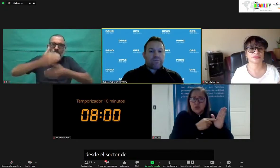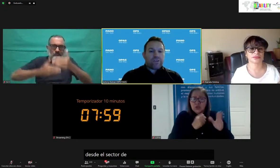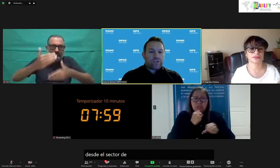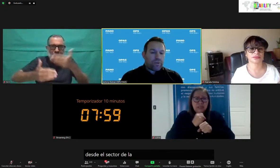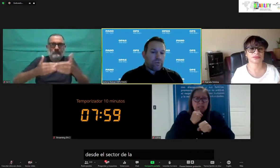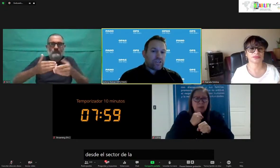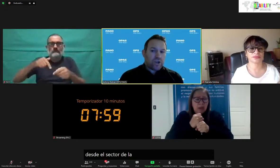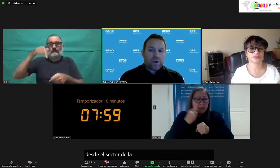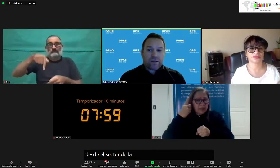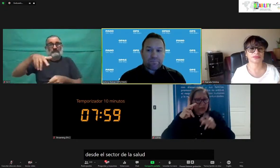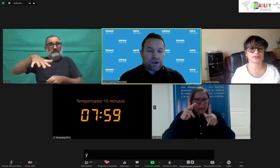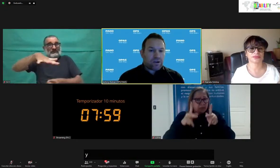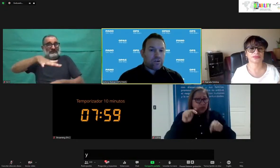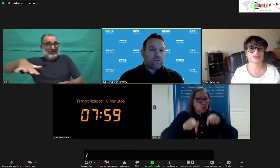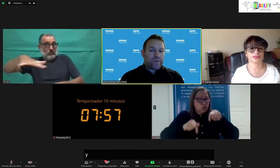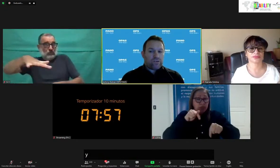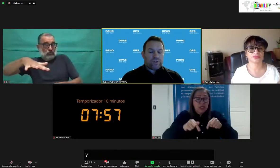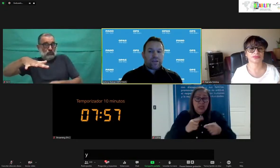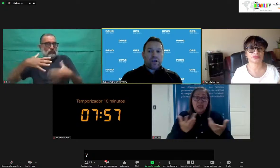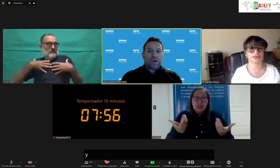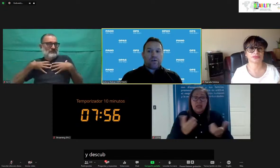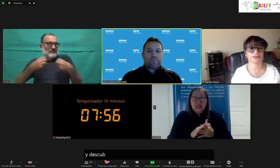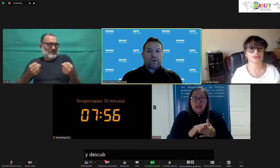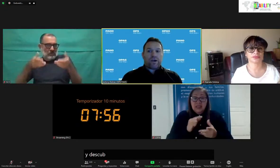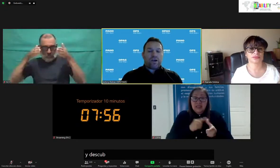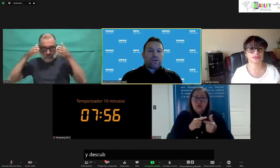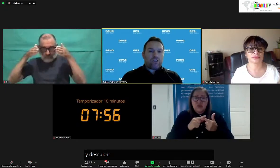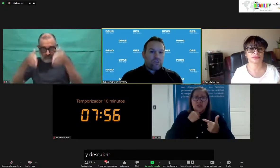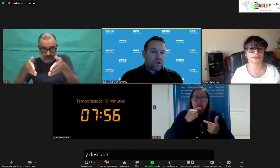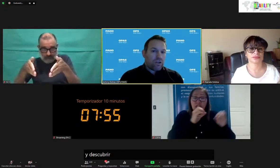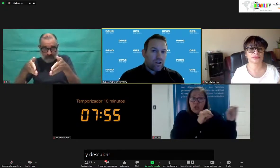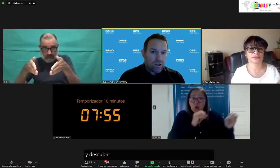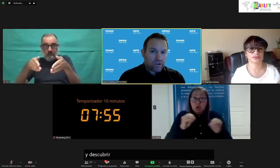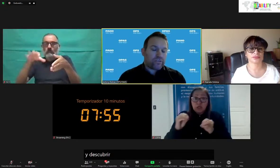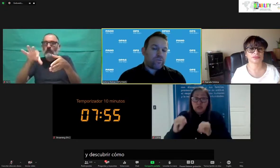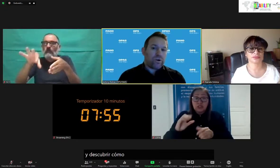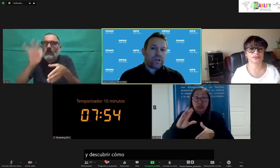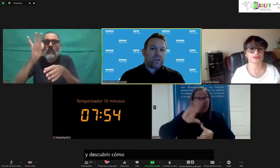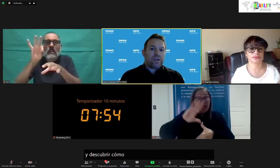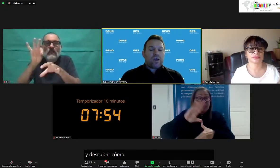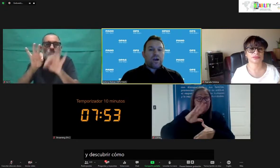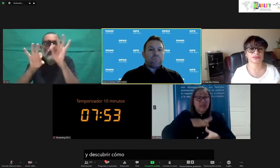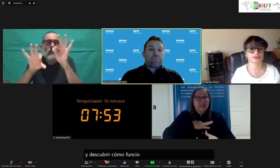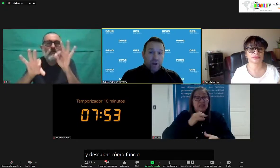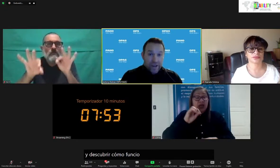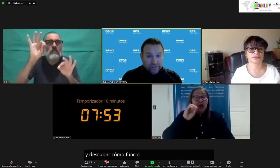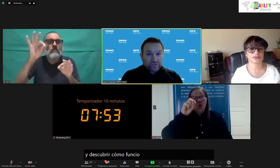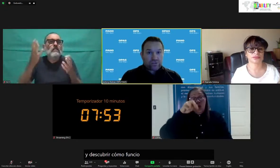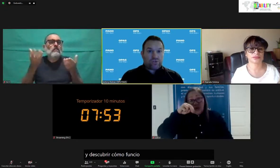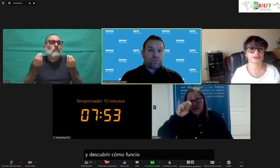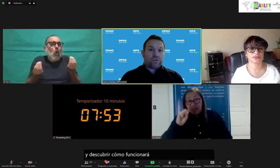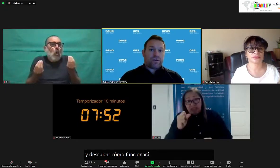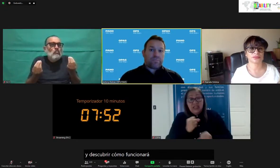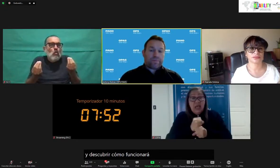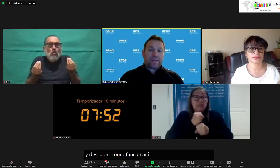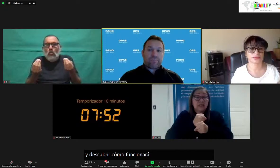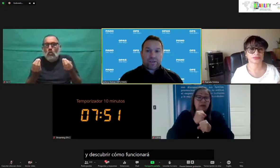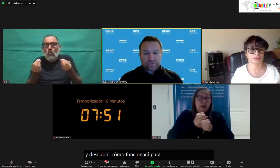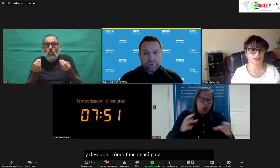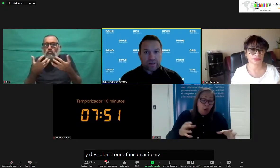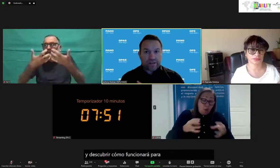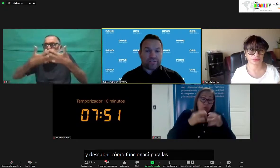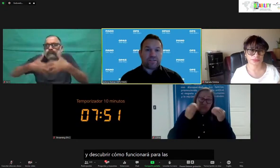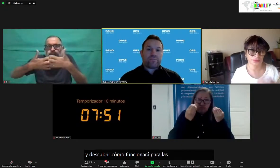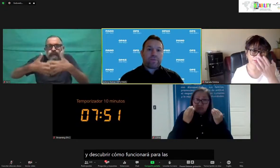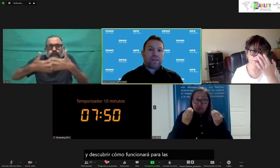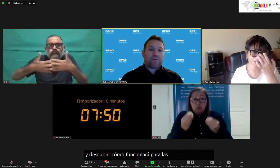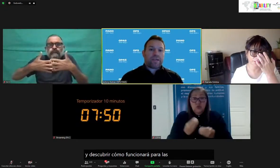um the who and parho have been doing um a a lot of work um prior to the pandemic as